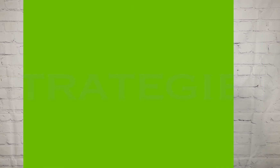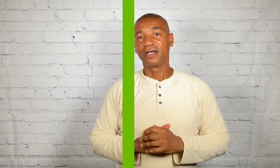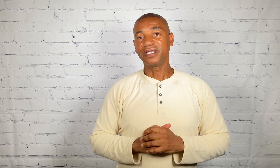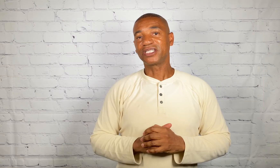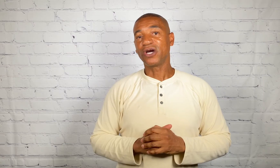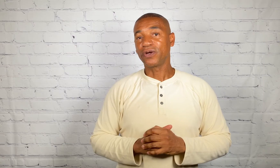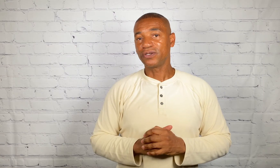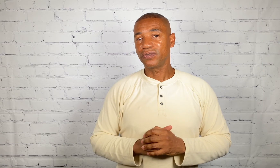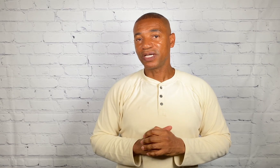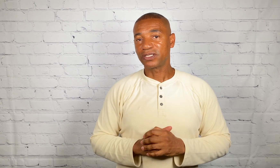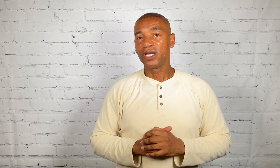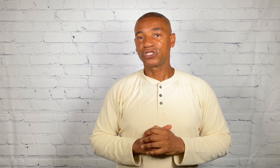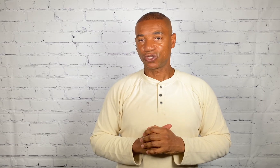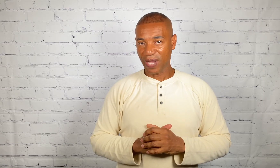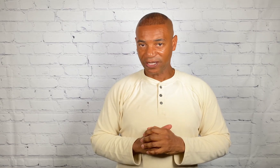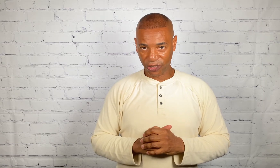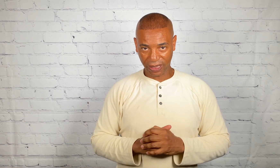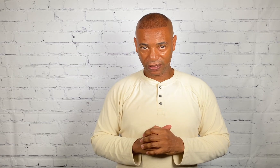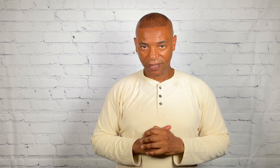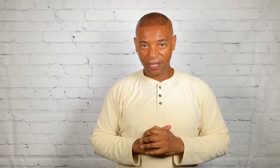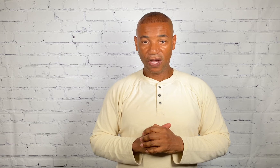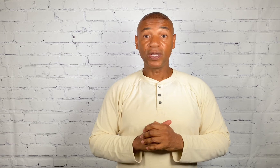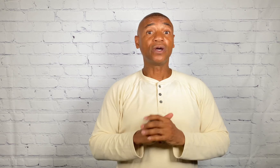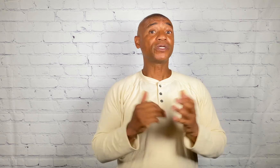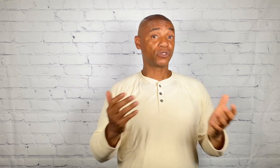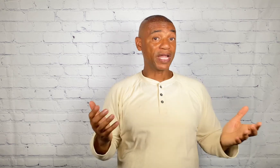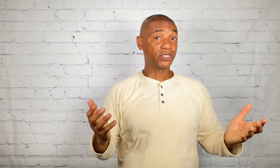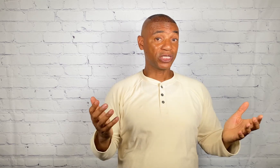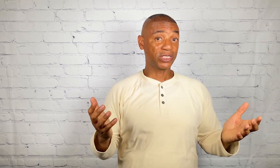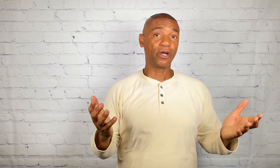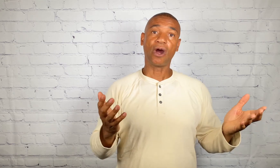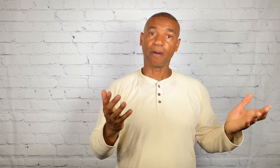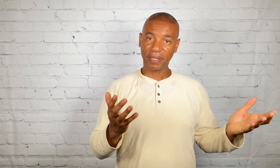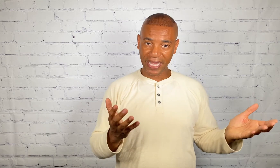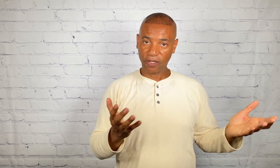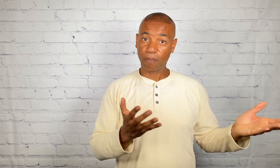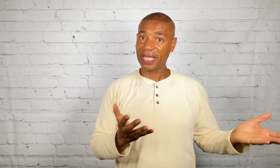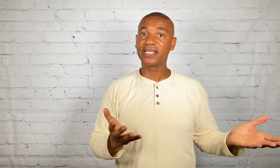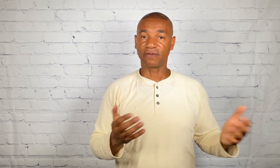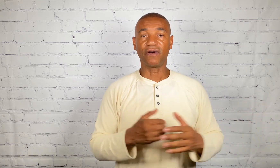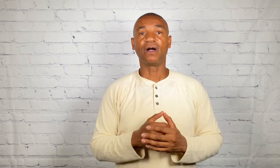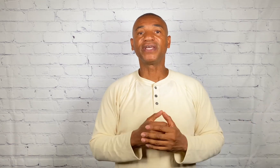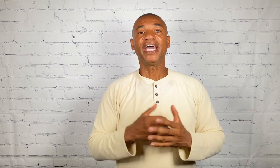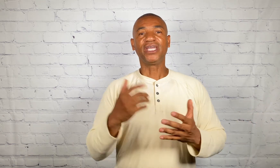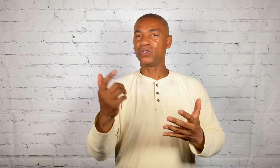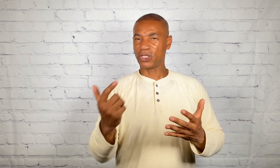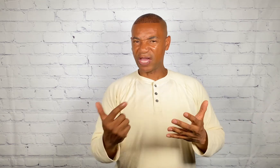The next sign we're going to do is strategies. Now we know what strategies there are plans involved, and usually you have